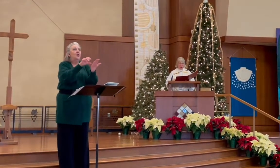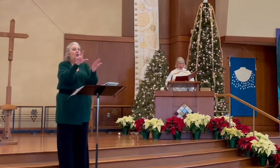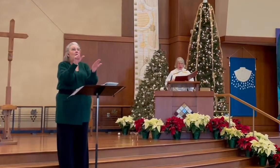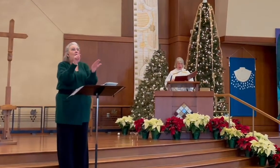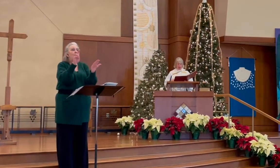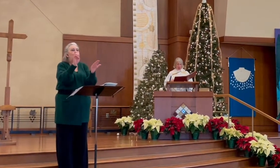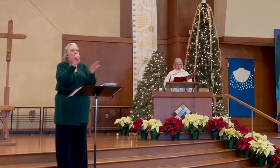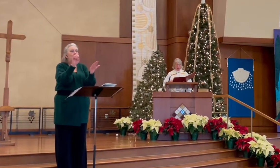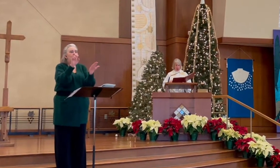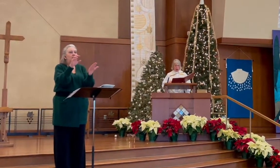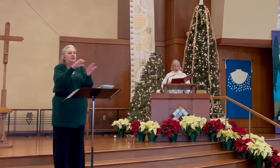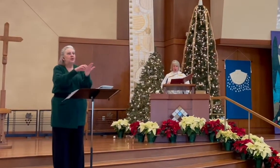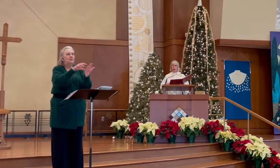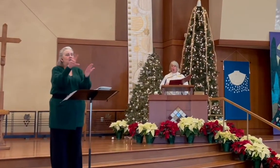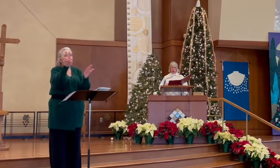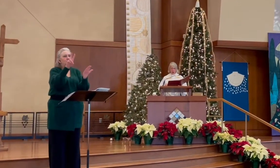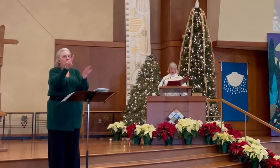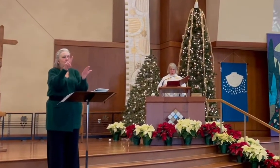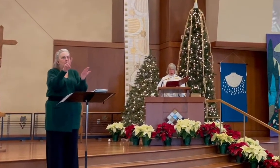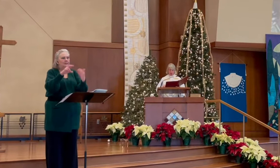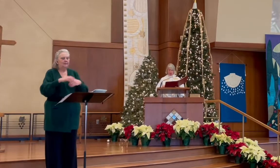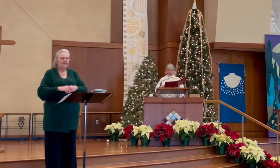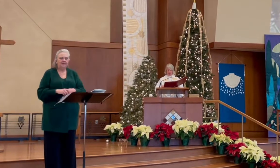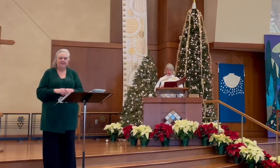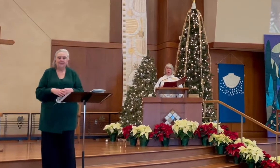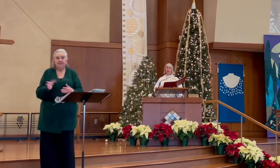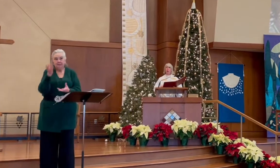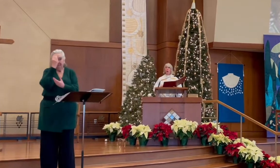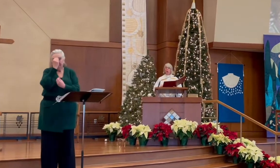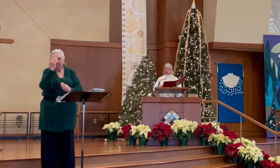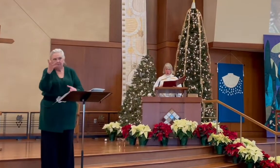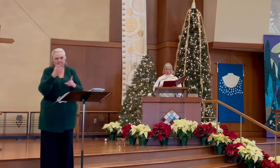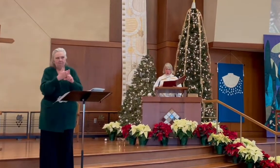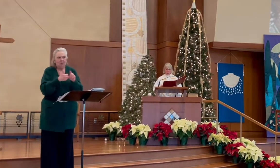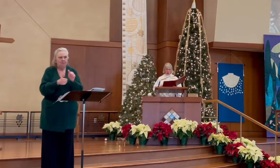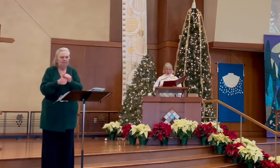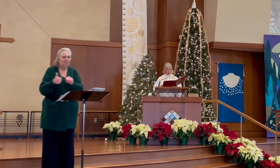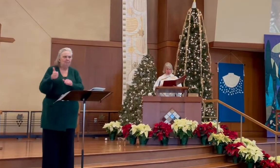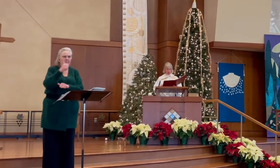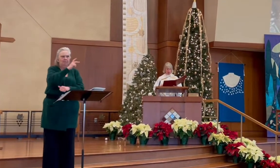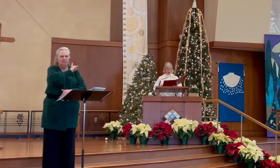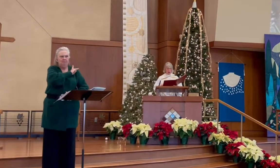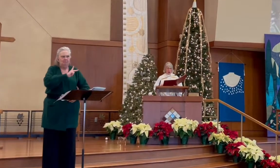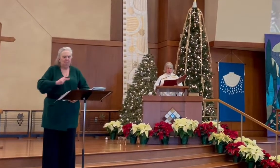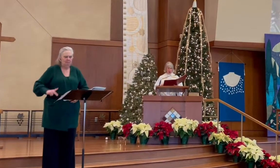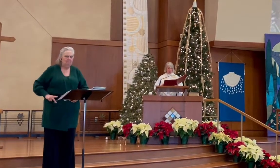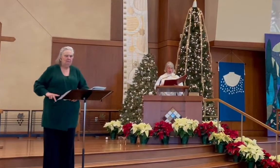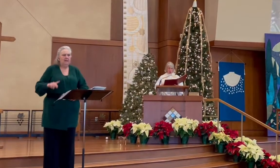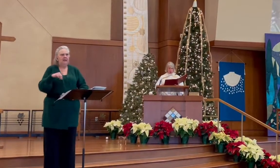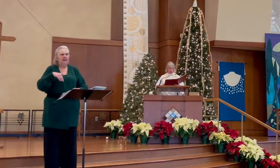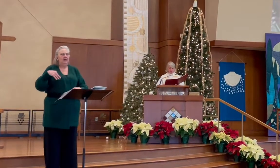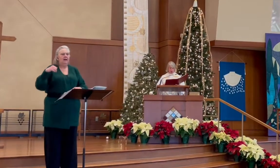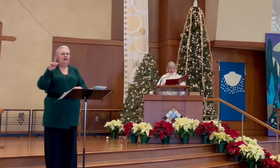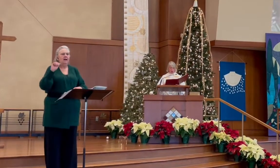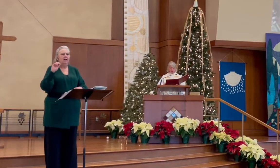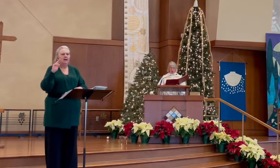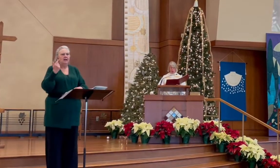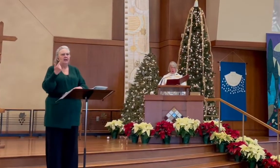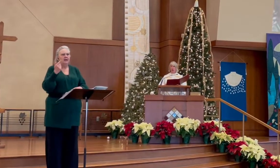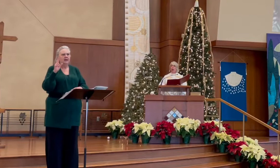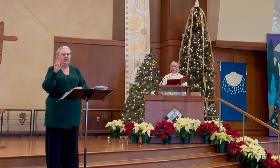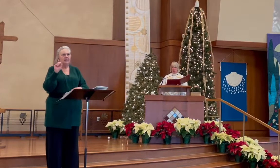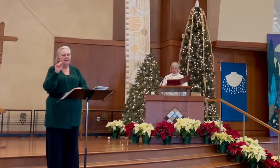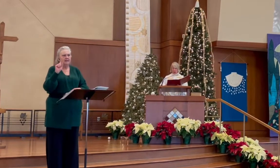In those days, a decree went out from Emperor Augustus that all the world should be registered. This was the first